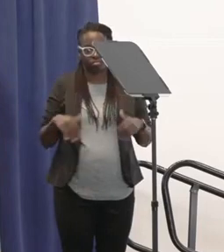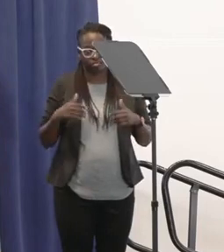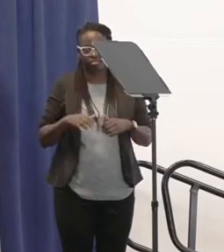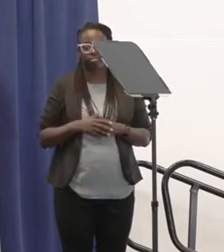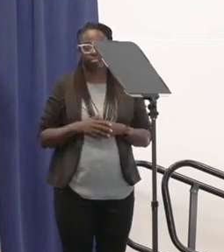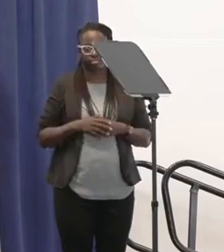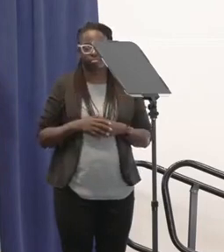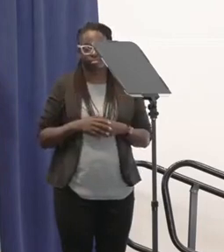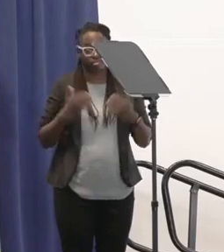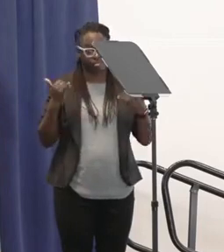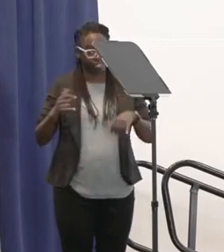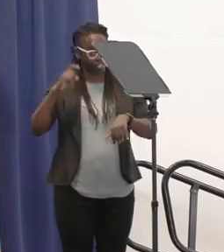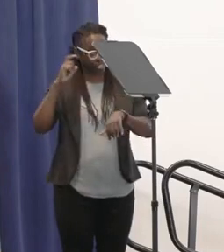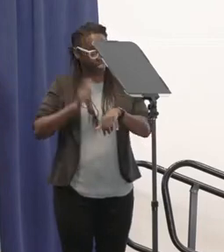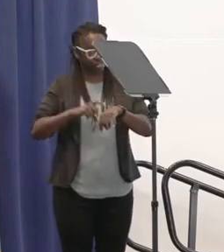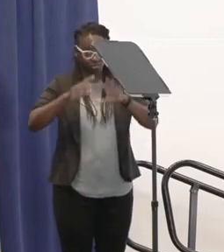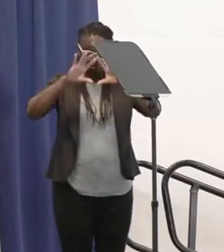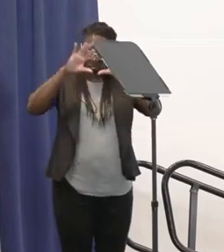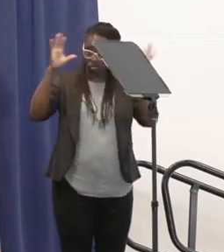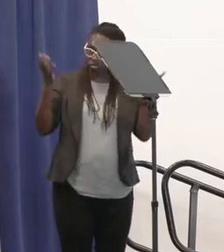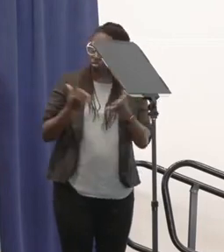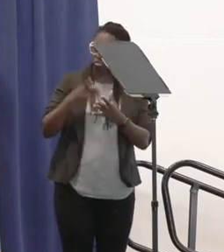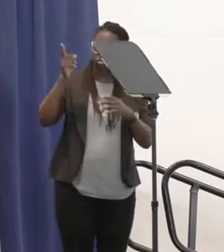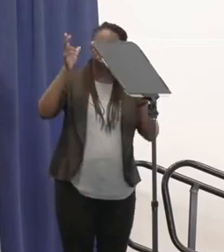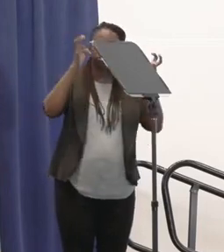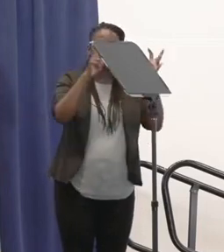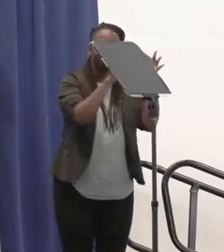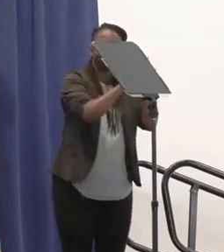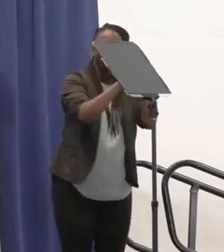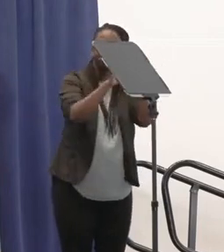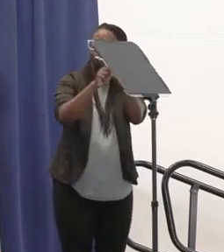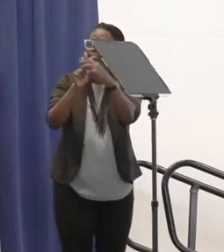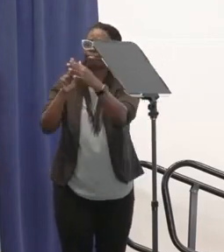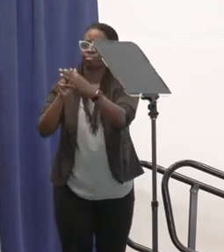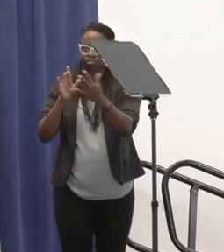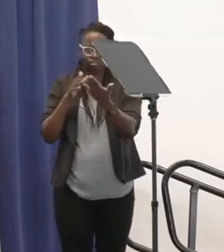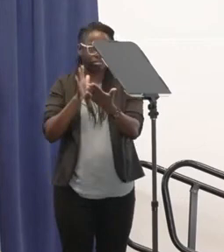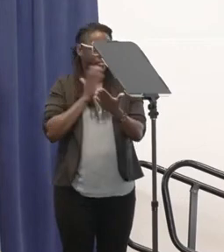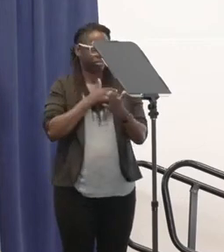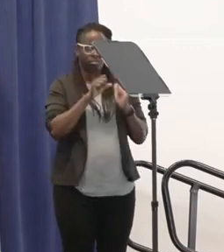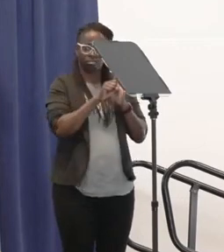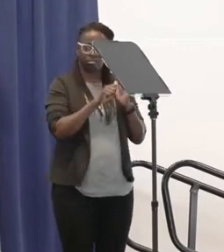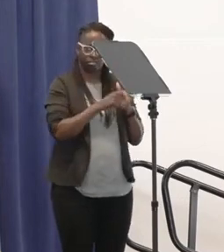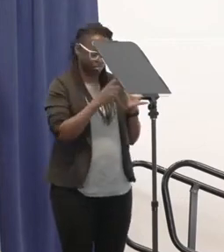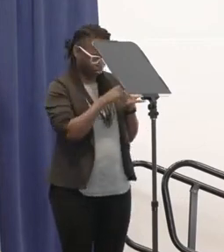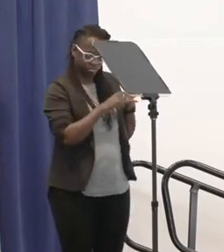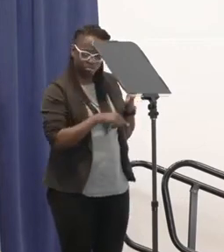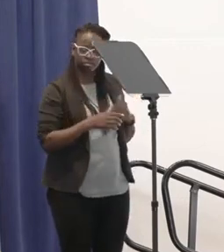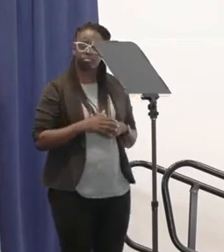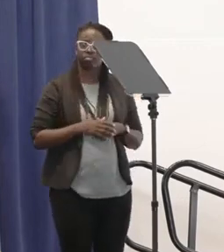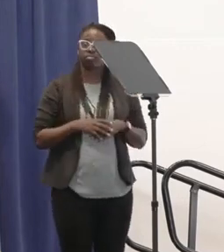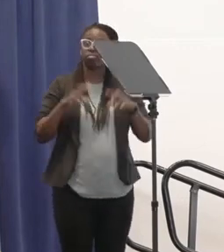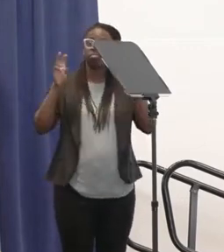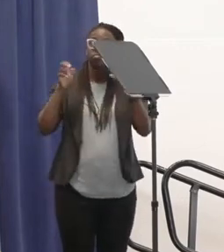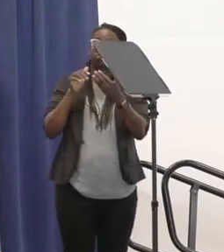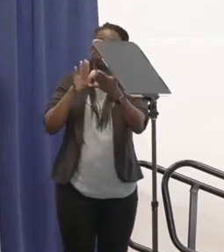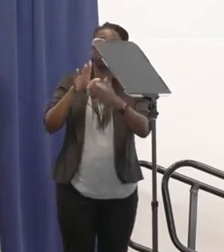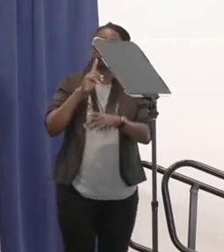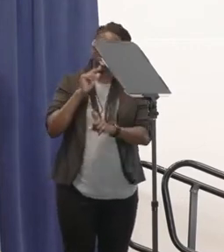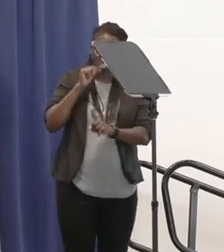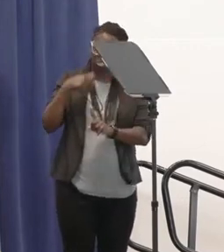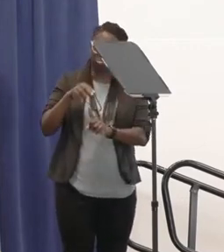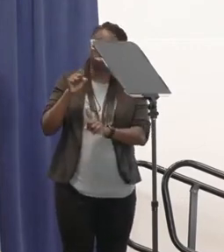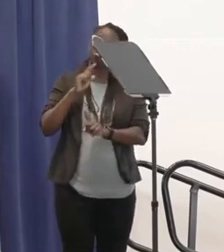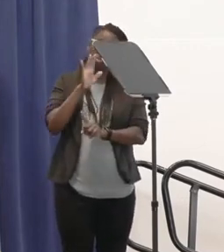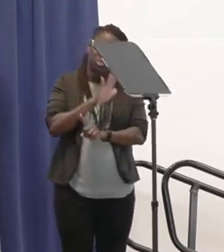right now, for the issues that confront us as a state, for the issues that confront us as a country. And so it's my